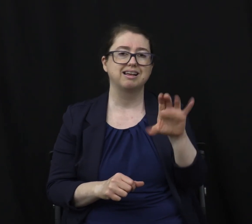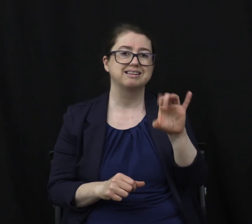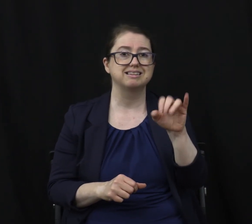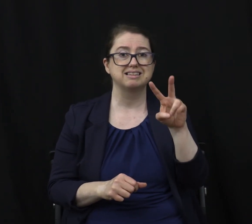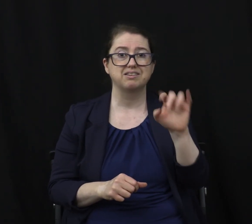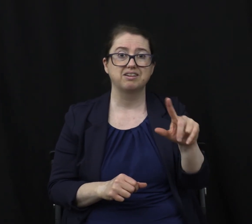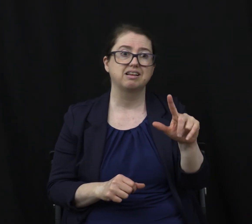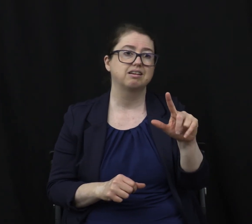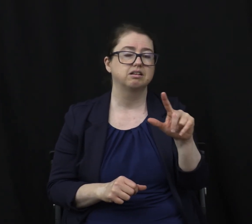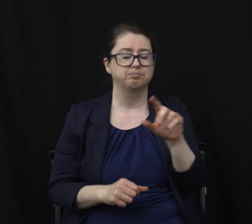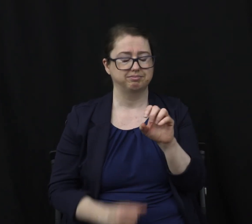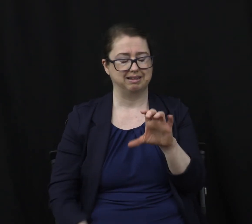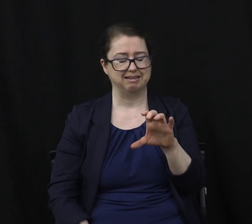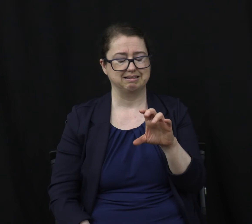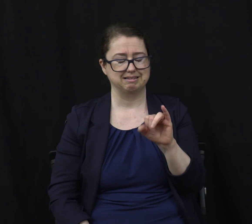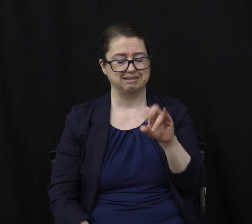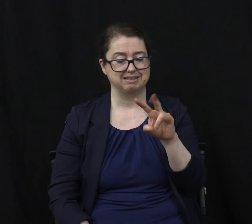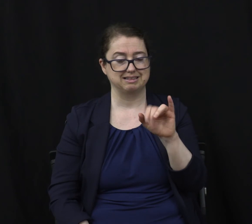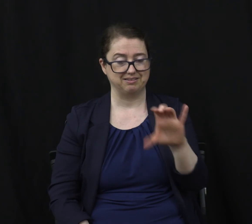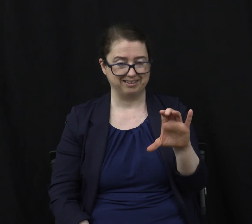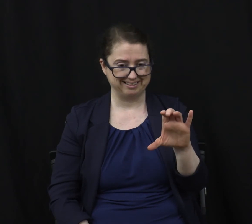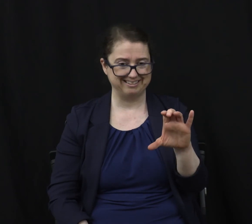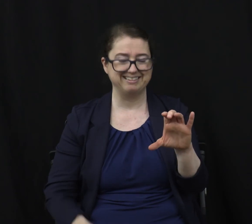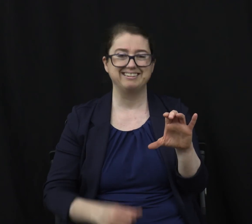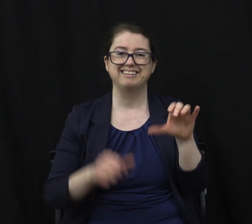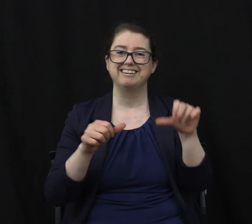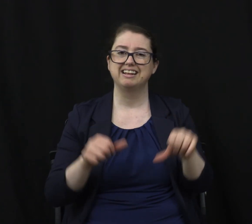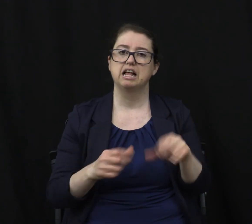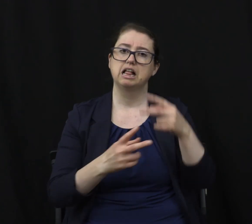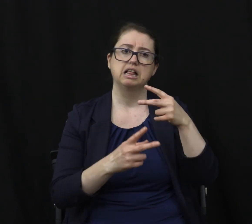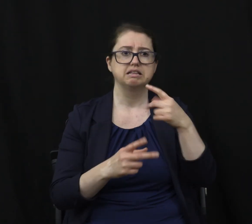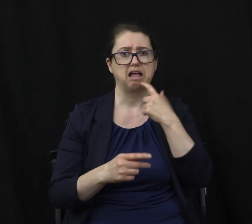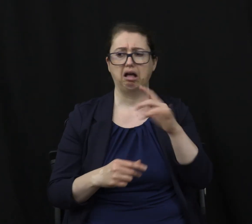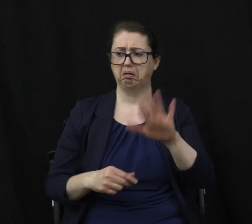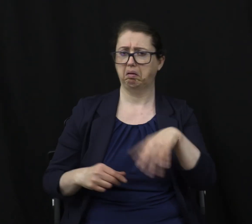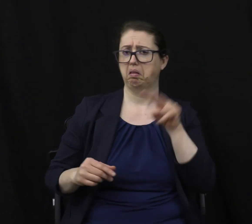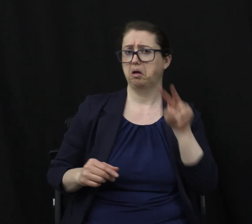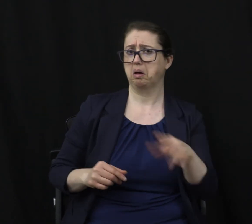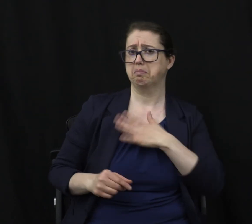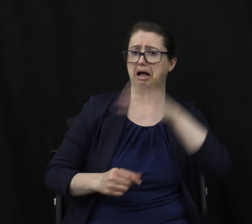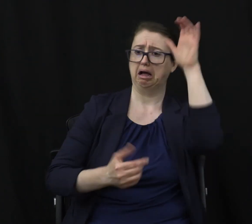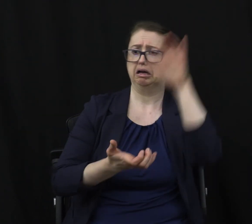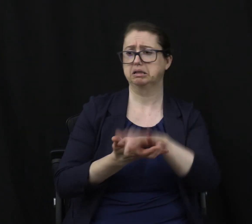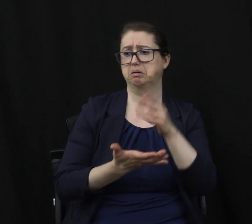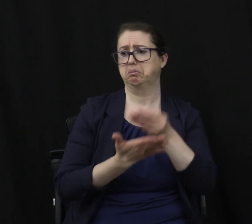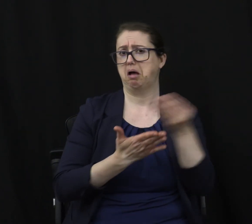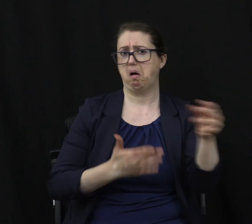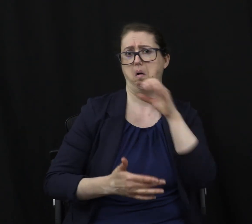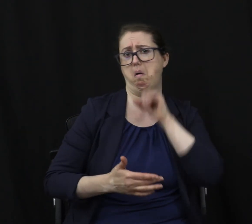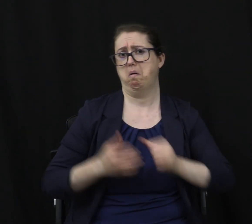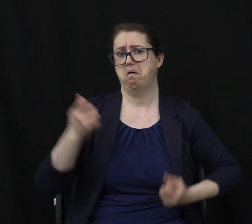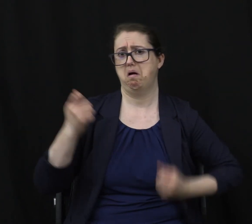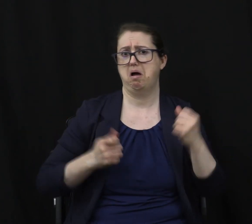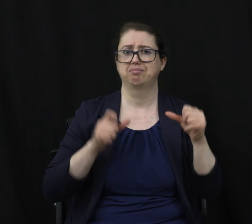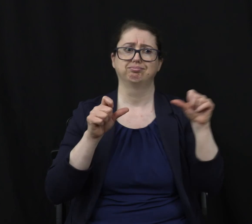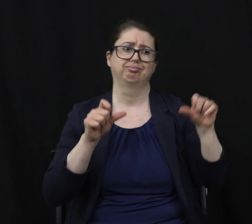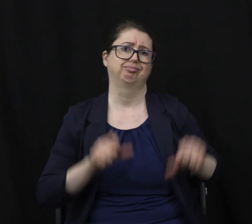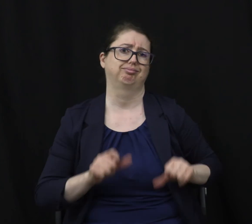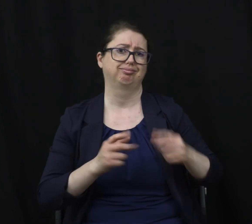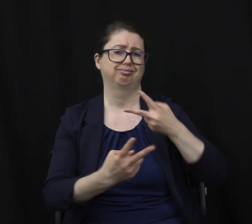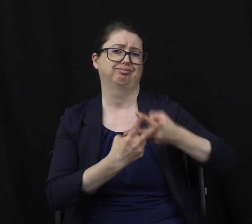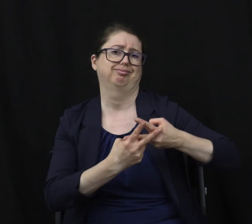right? #blessed. Nobody brags about the second mortgage they took out to pay for that remodeled